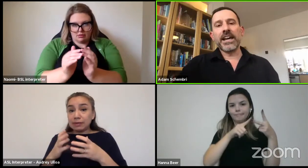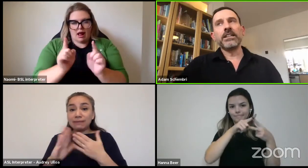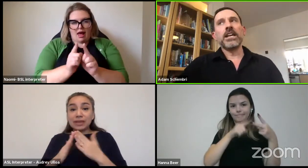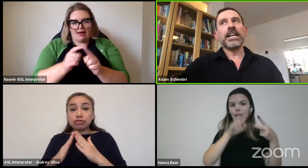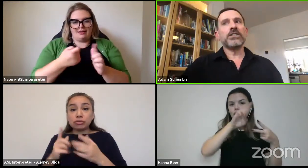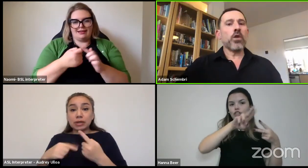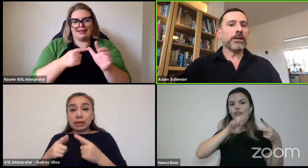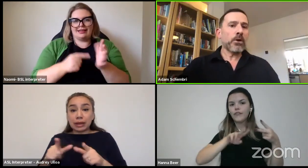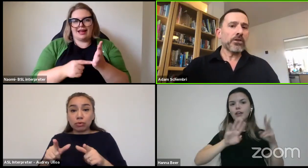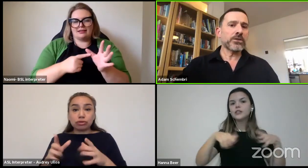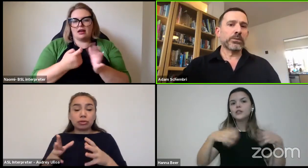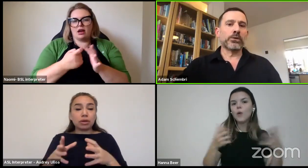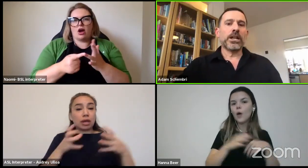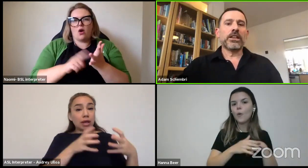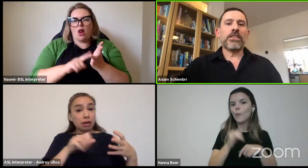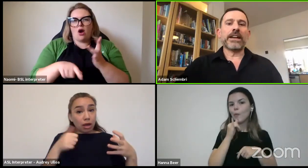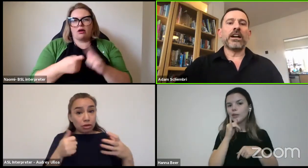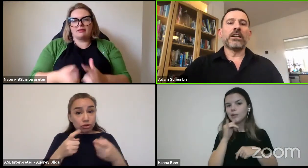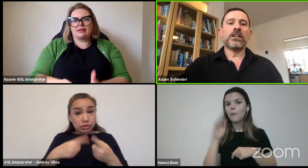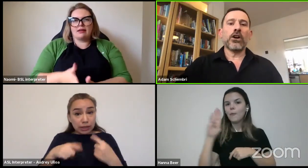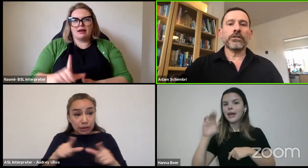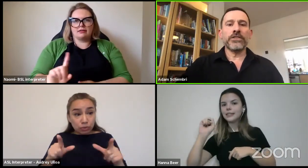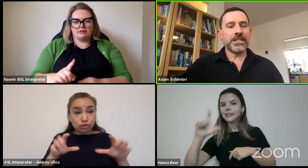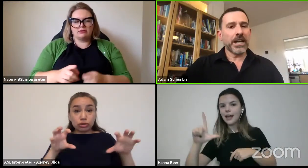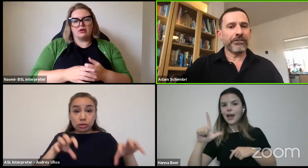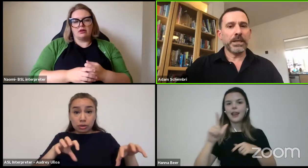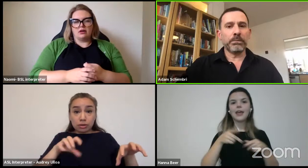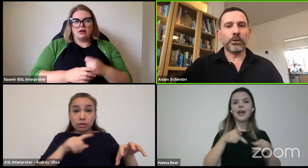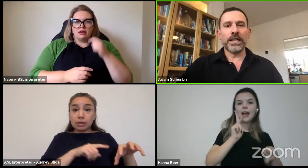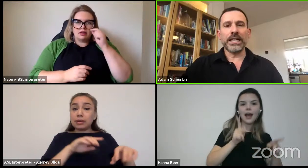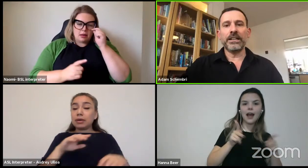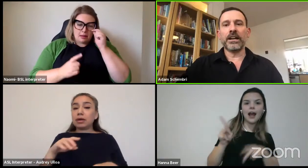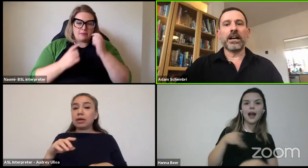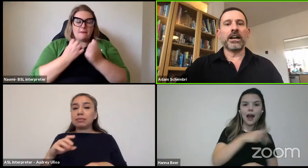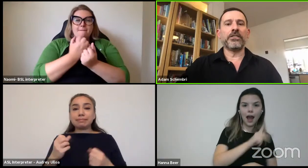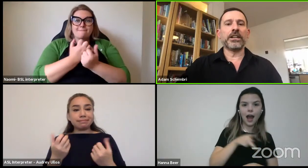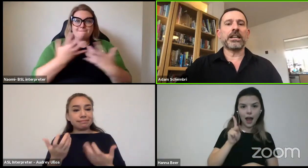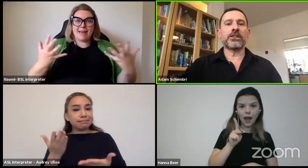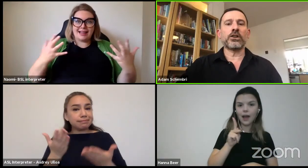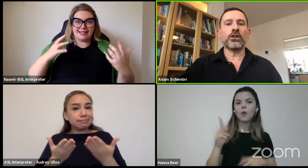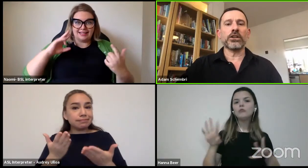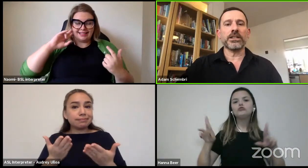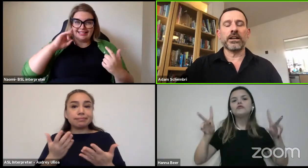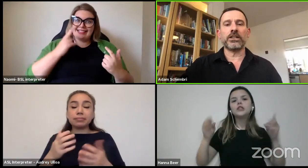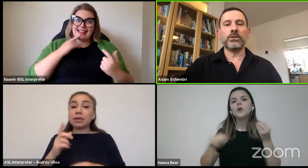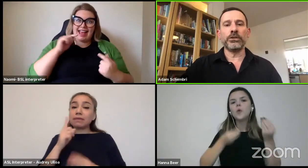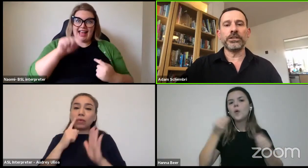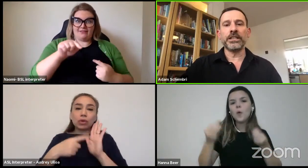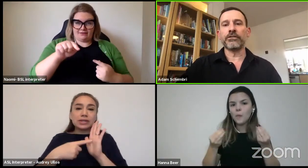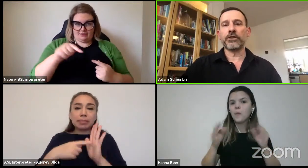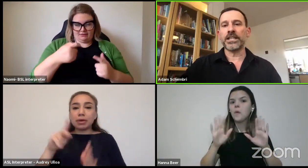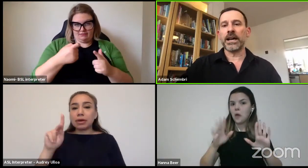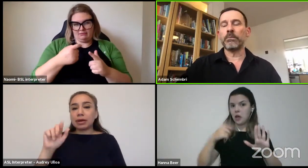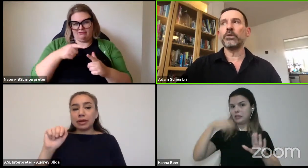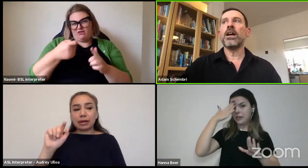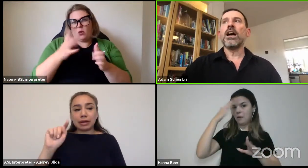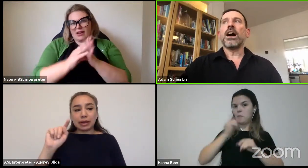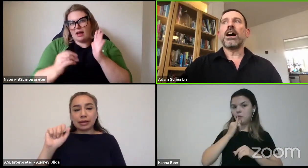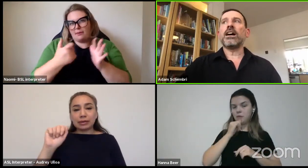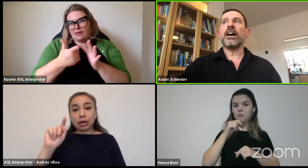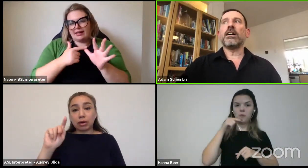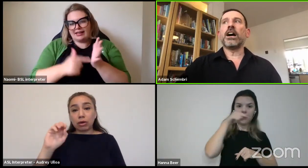is that it's quite possible that a lot of the deaf people in the Kata Kolok community, for